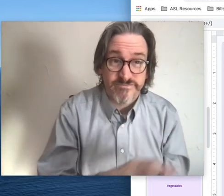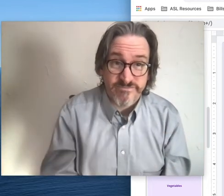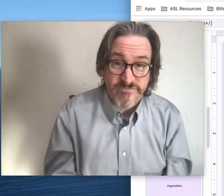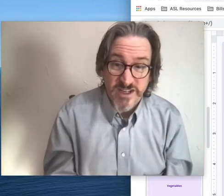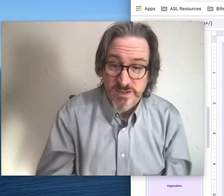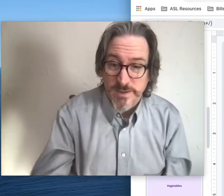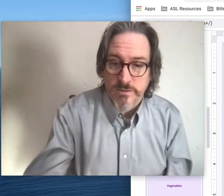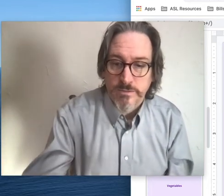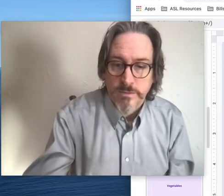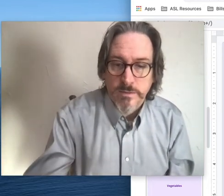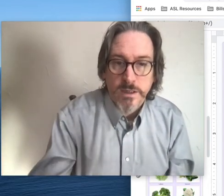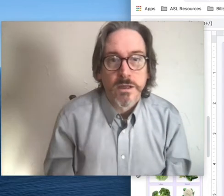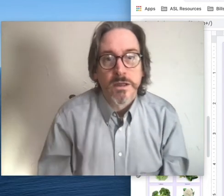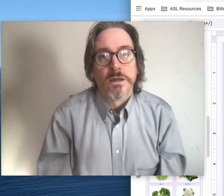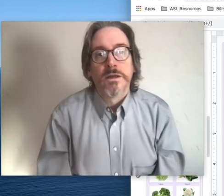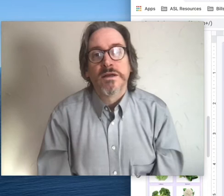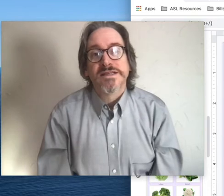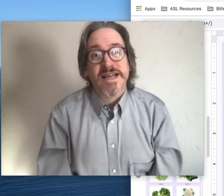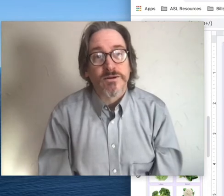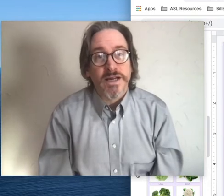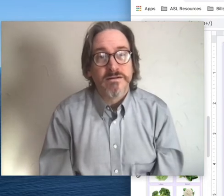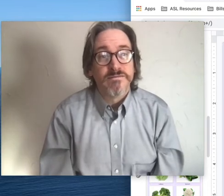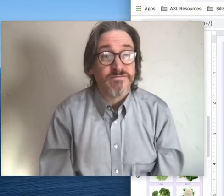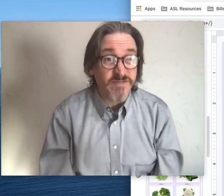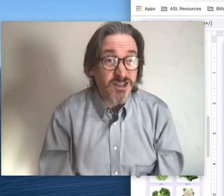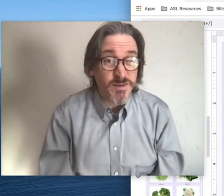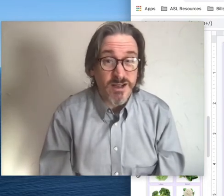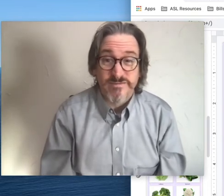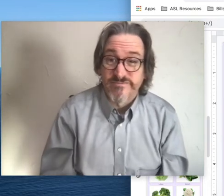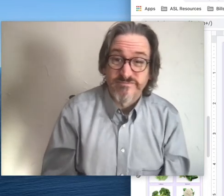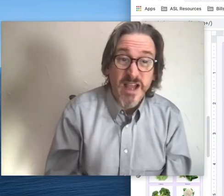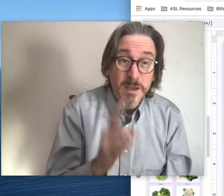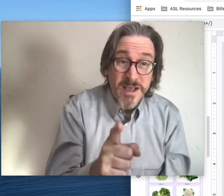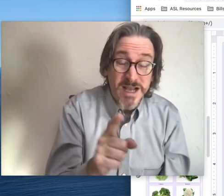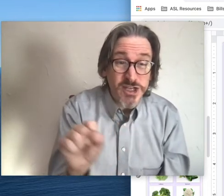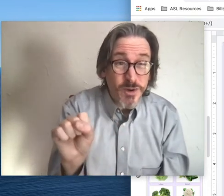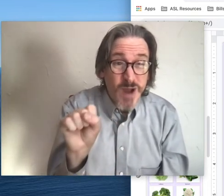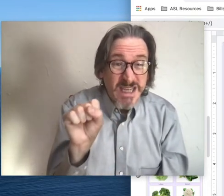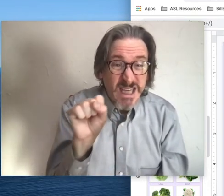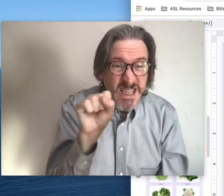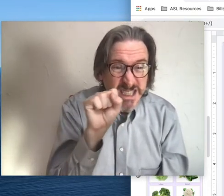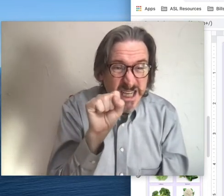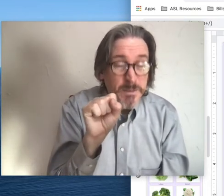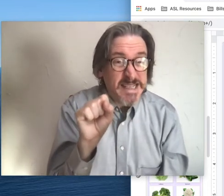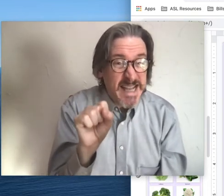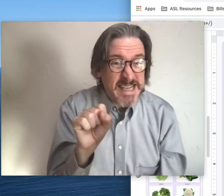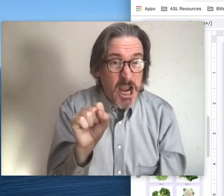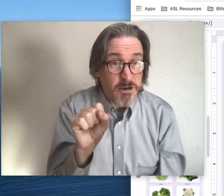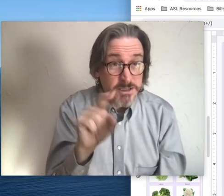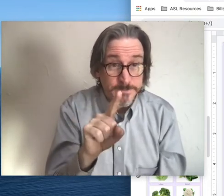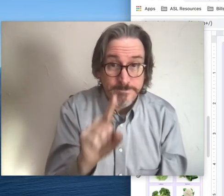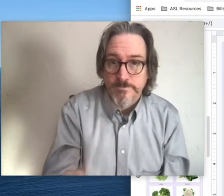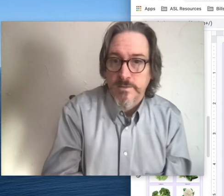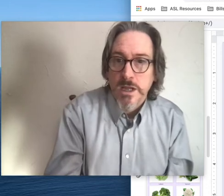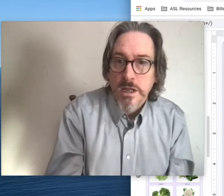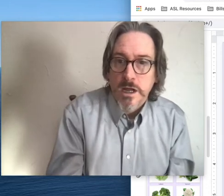Cauliflower, fingerspell. Celery, fingerspell. because you don't want to, because that's